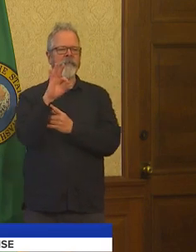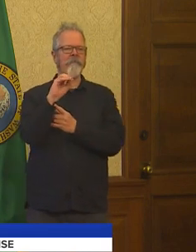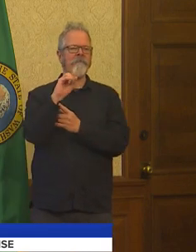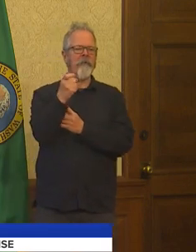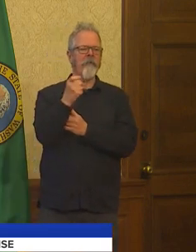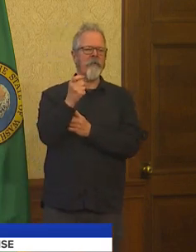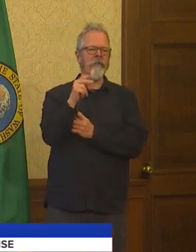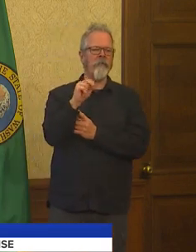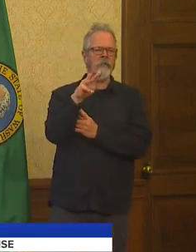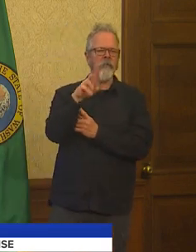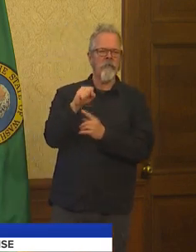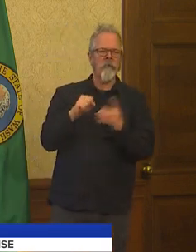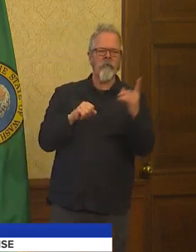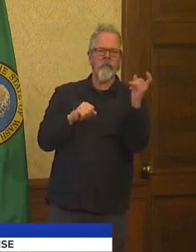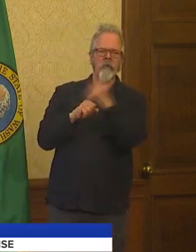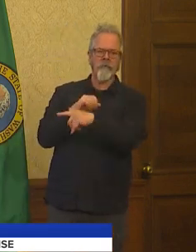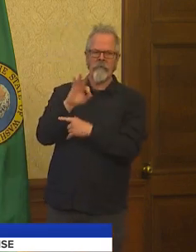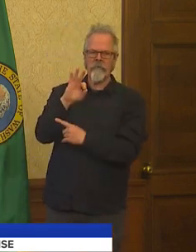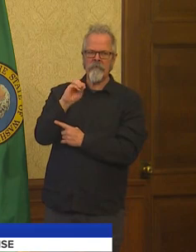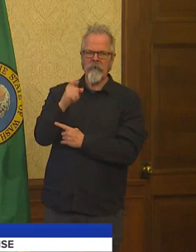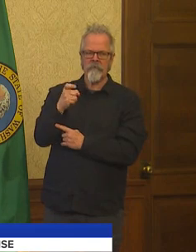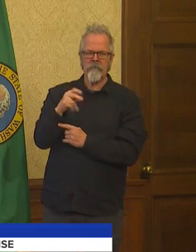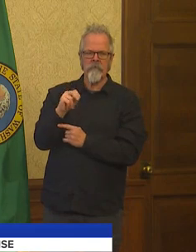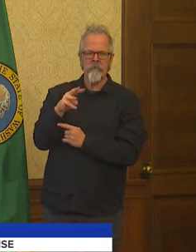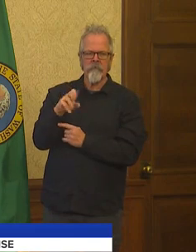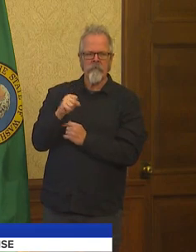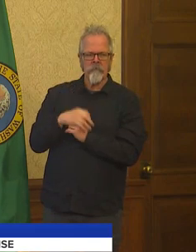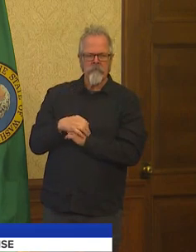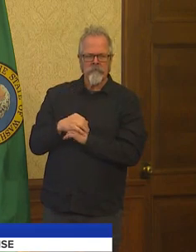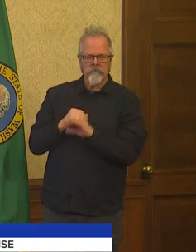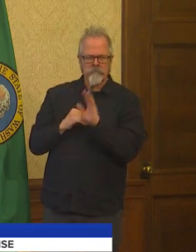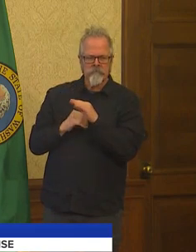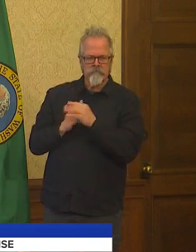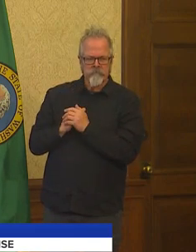there said that the effective reproductive number was at 0.8.